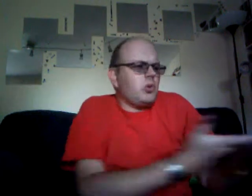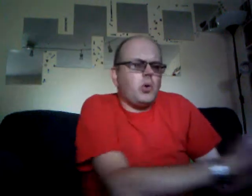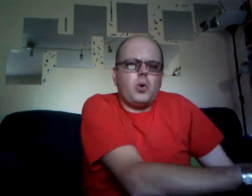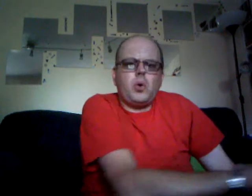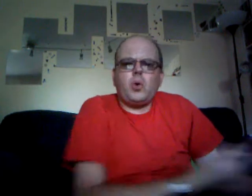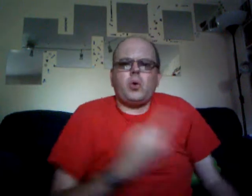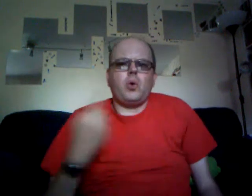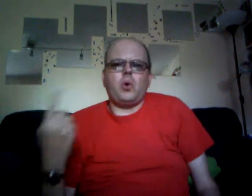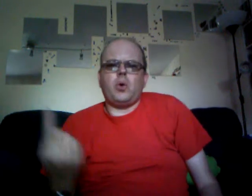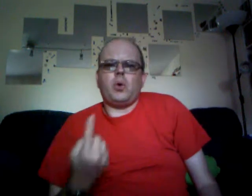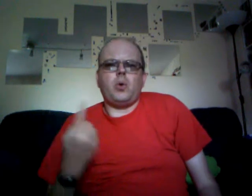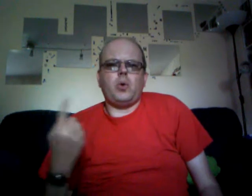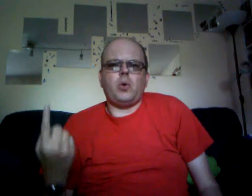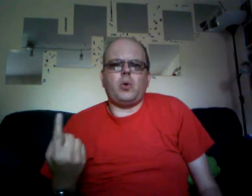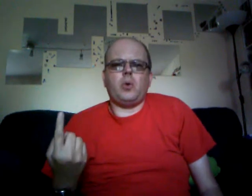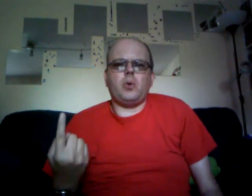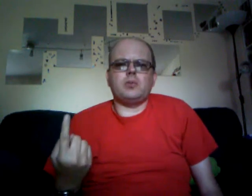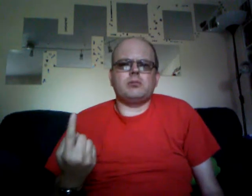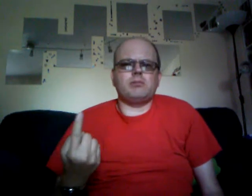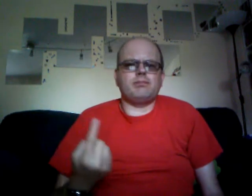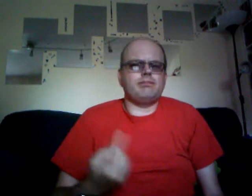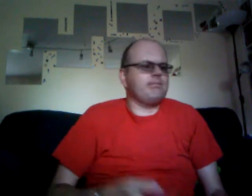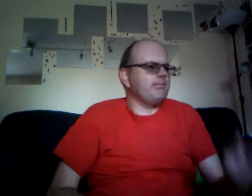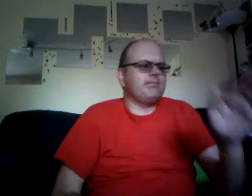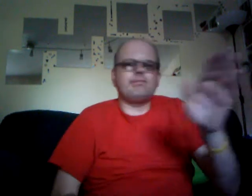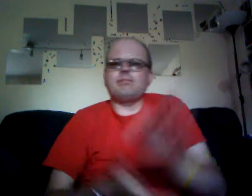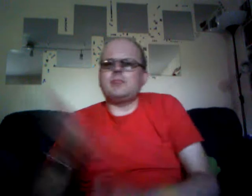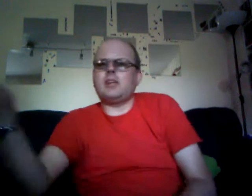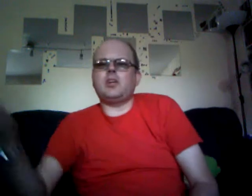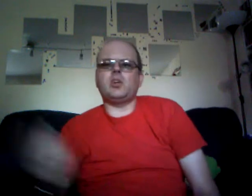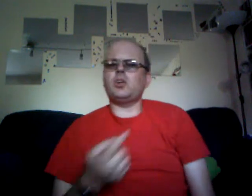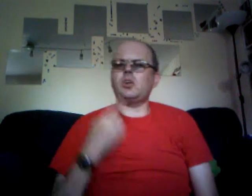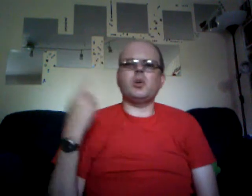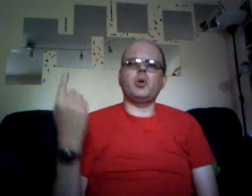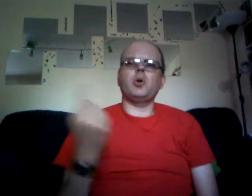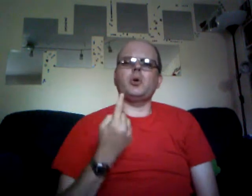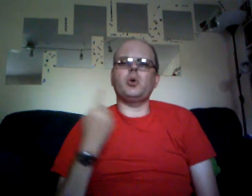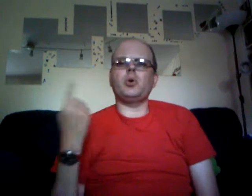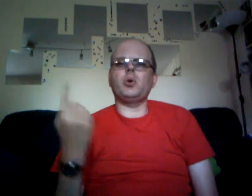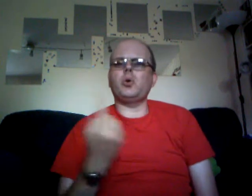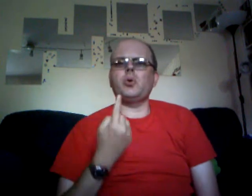to them, whom shall I send?